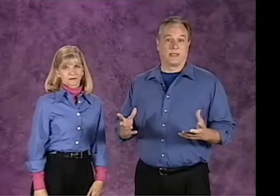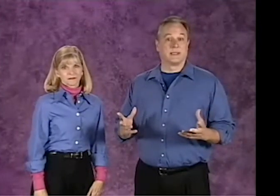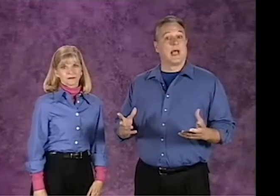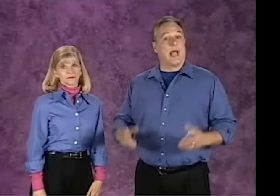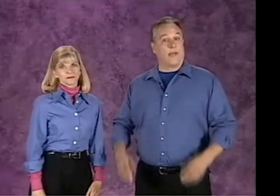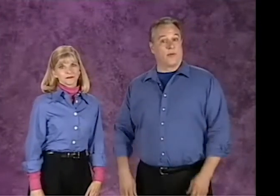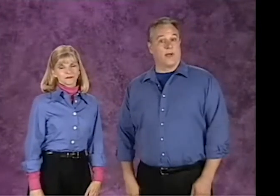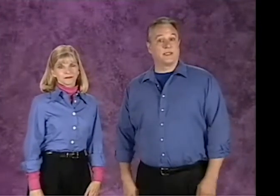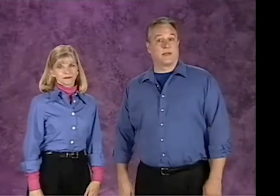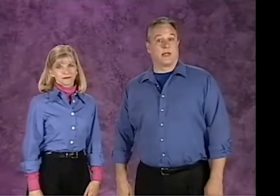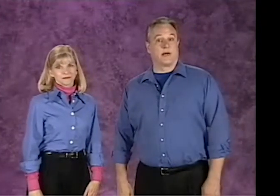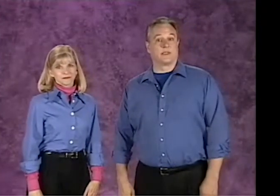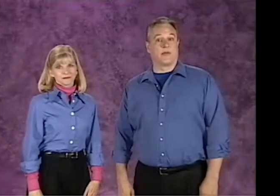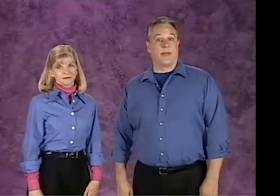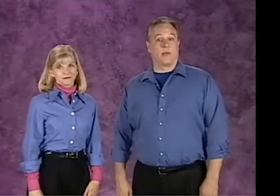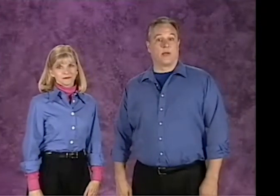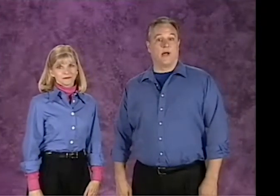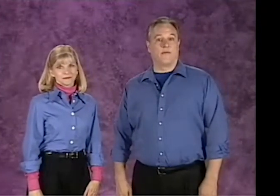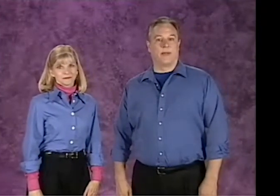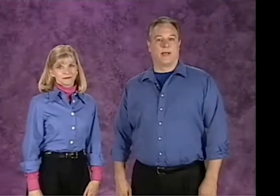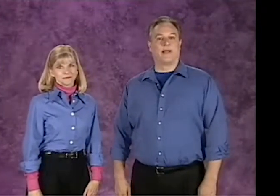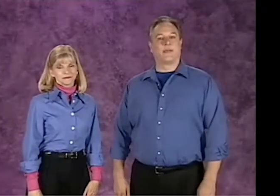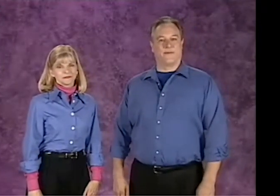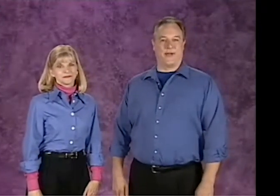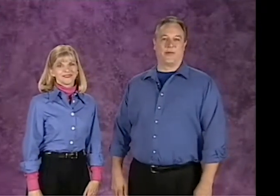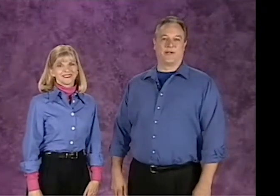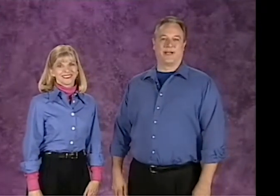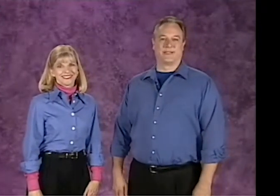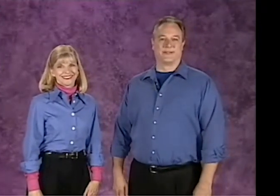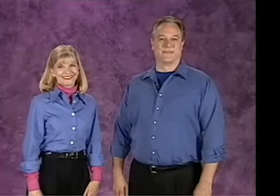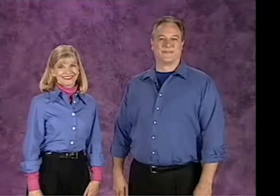practice and the rest of the letters of the manual alphabet in the following lesson.